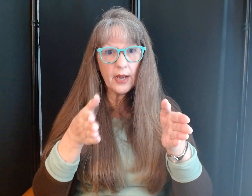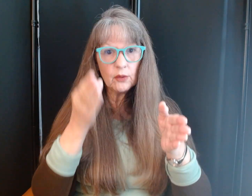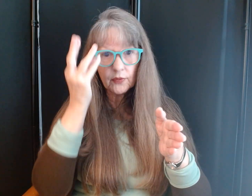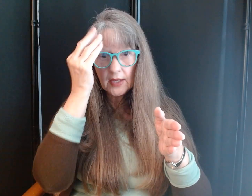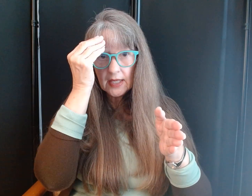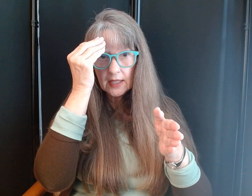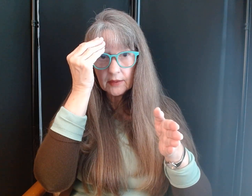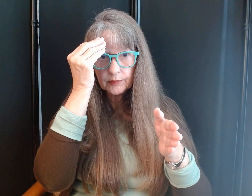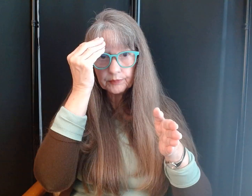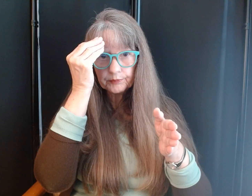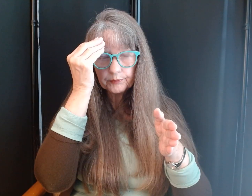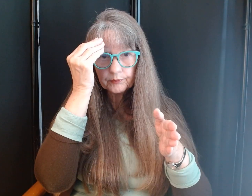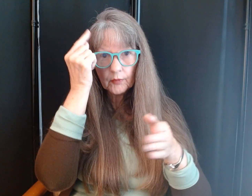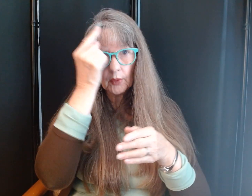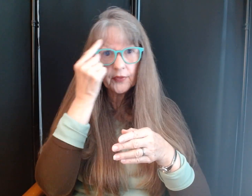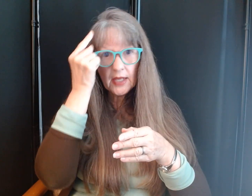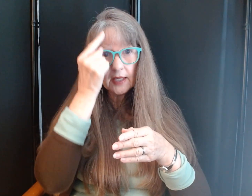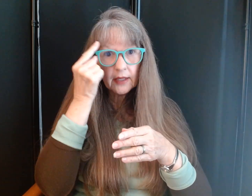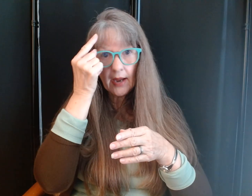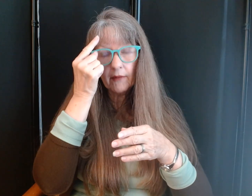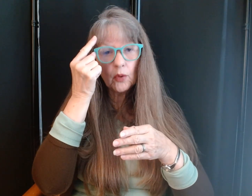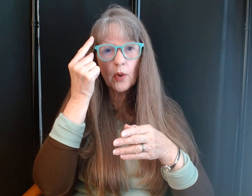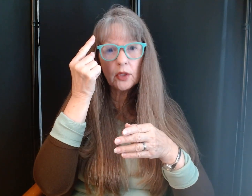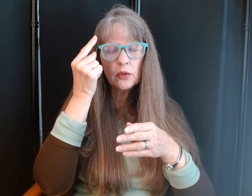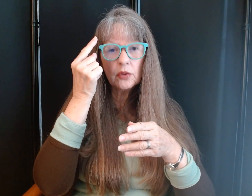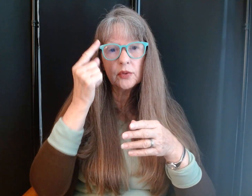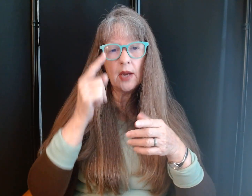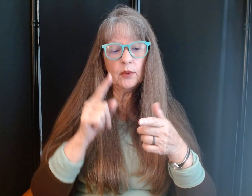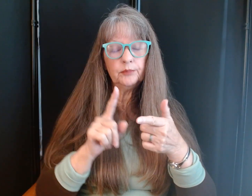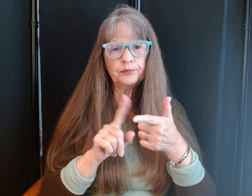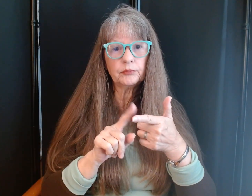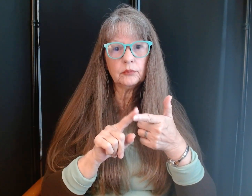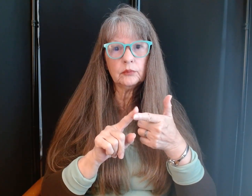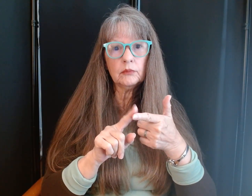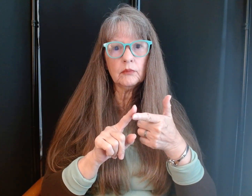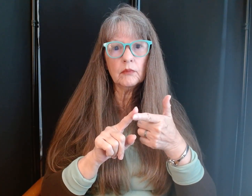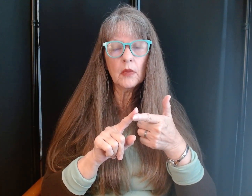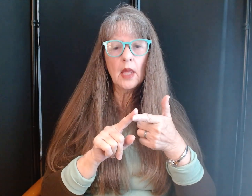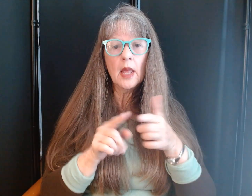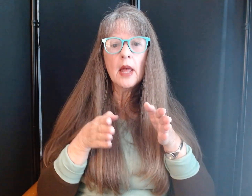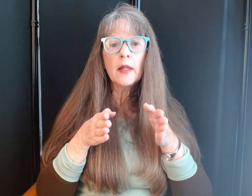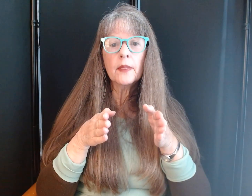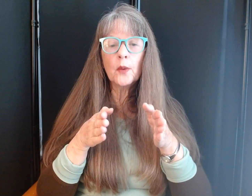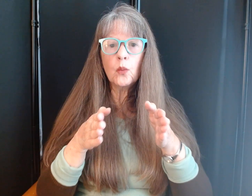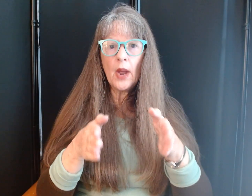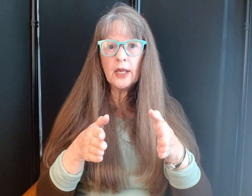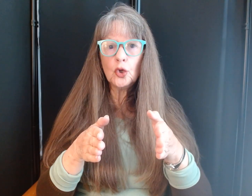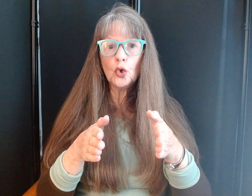the way you think, however you want to use that one, the way